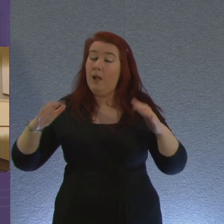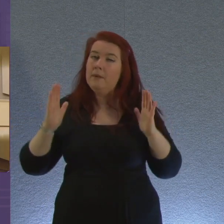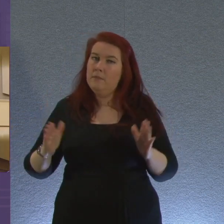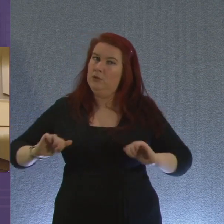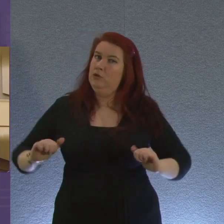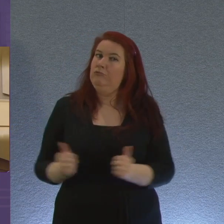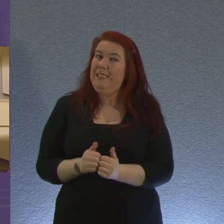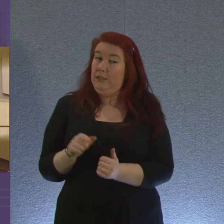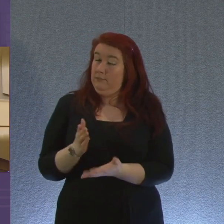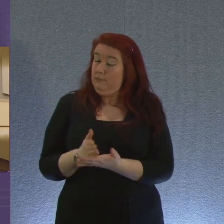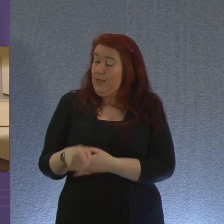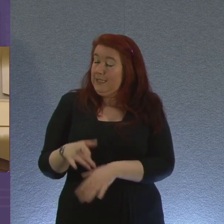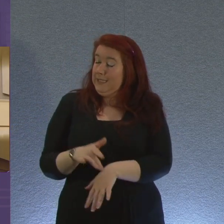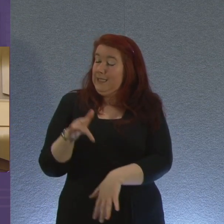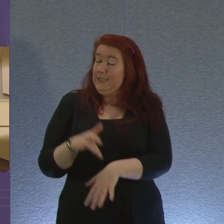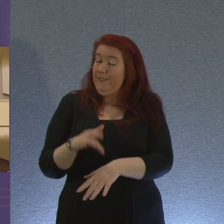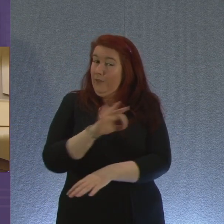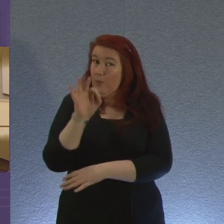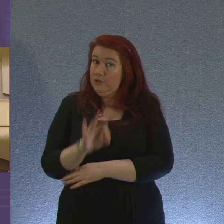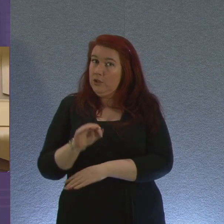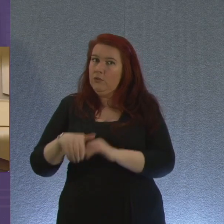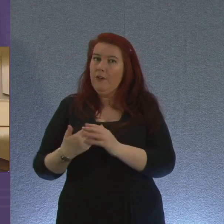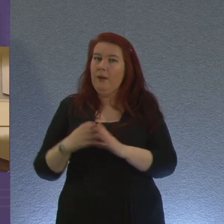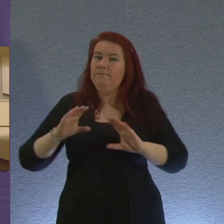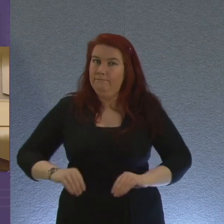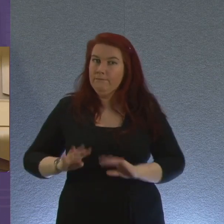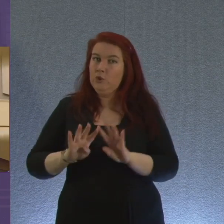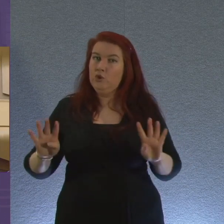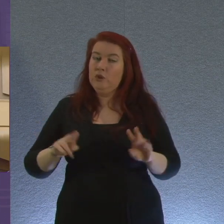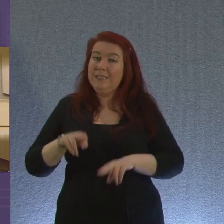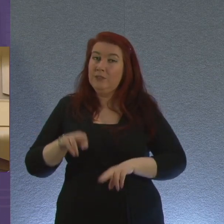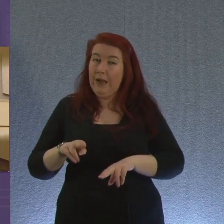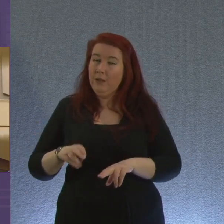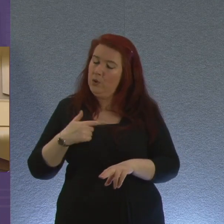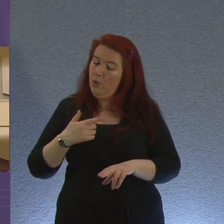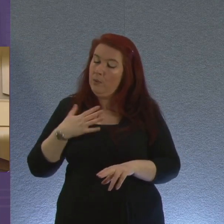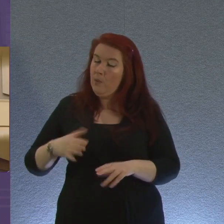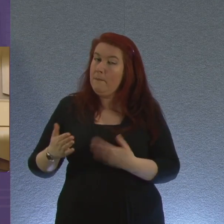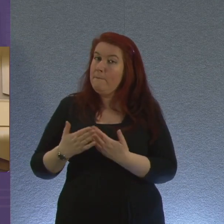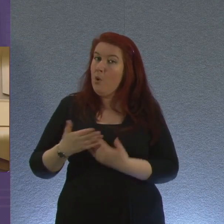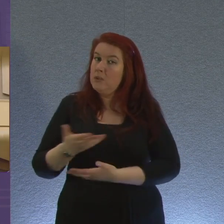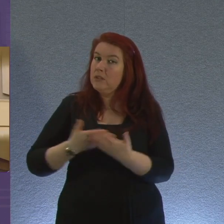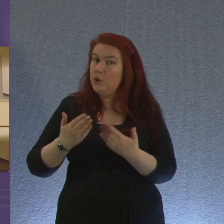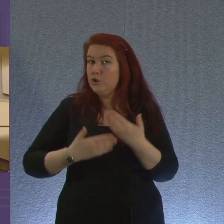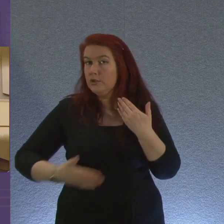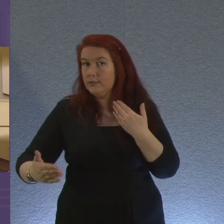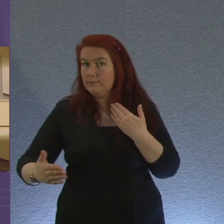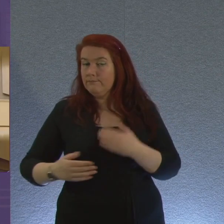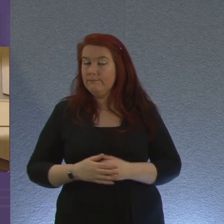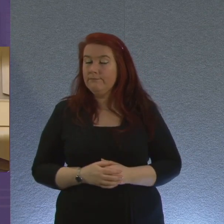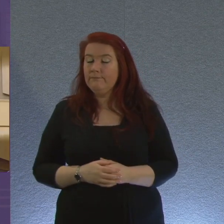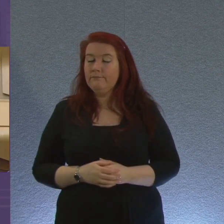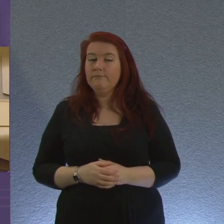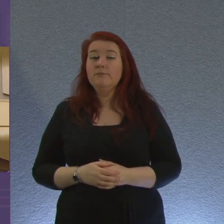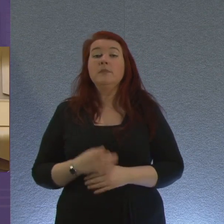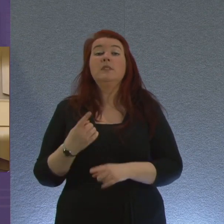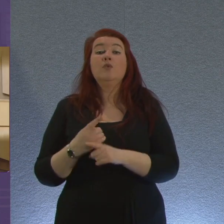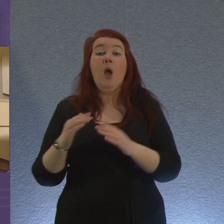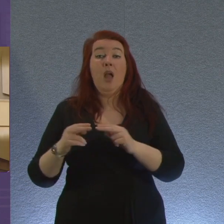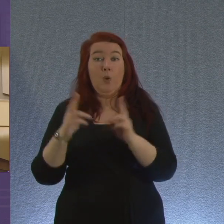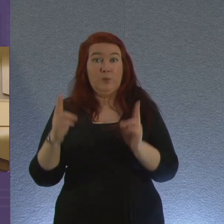sensitive question, and we therefore look forward to taking part in discussions in the weeks ahead. On housing, we welcome the provisions that